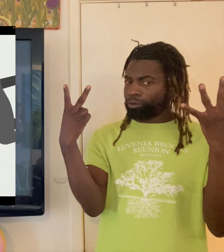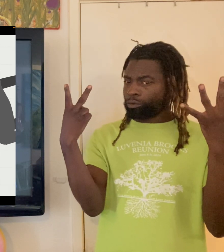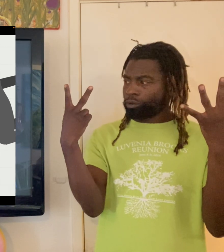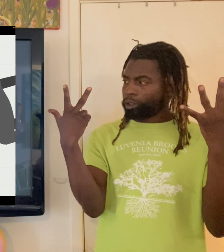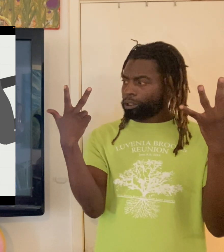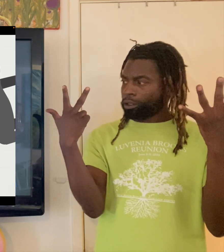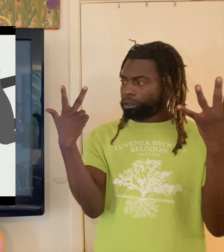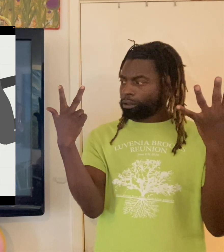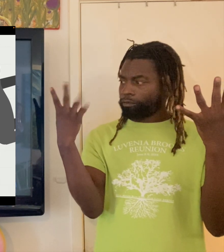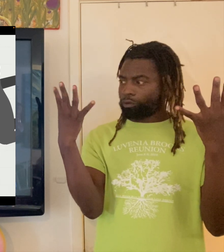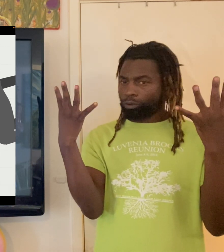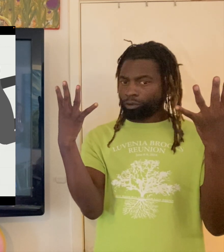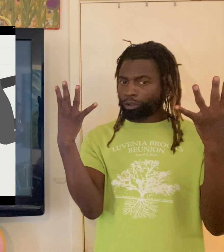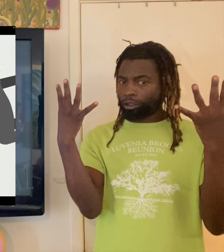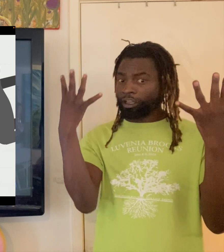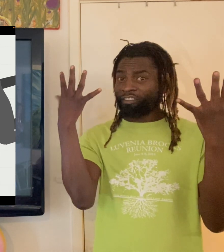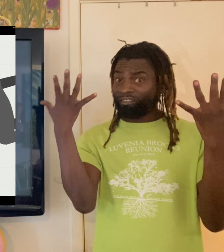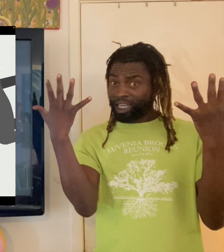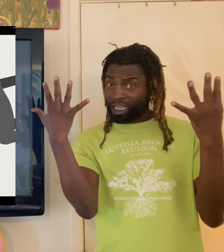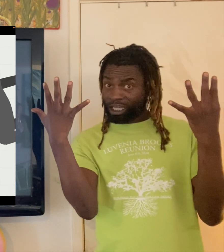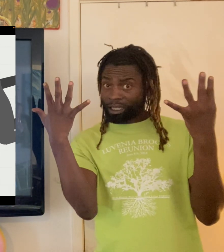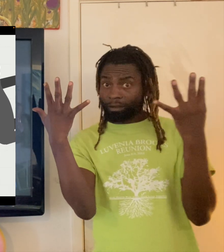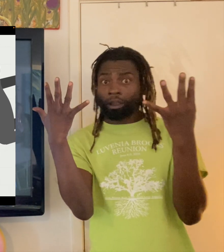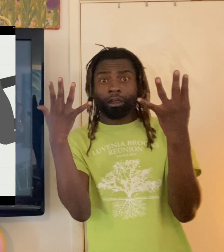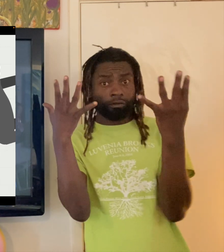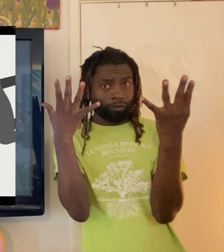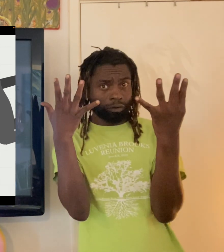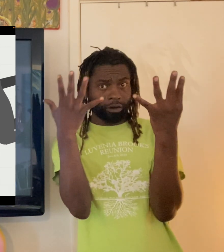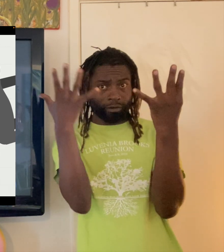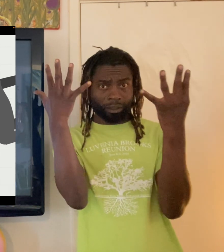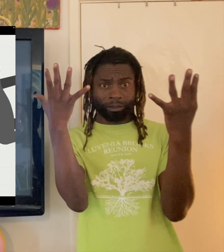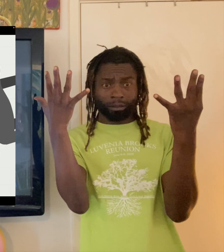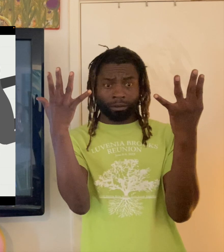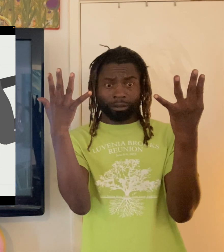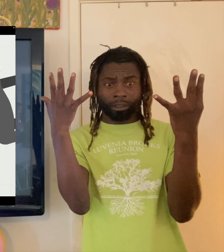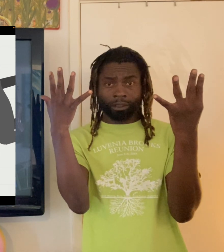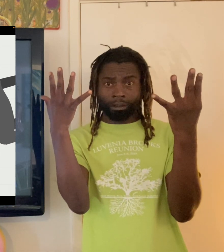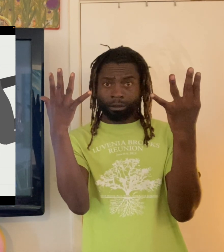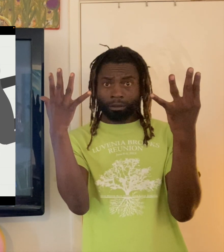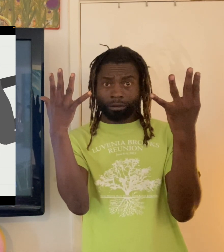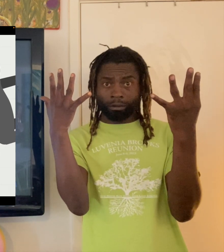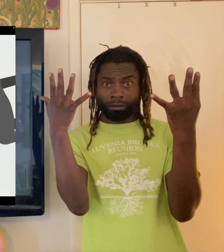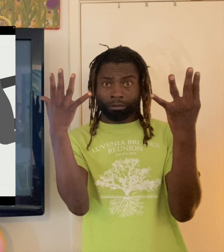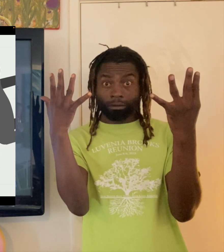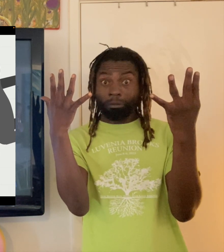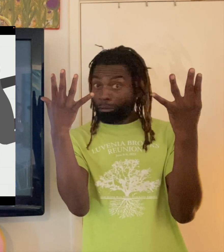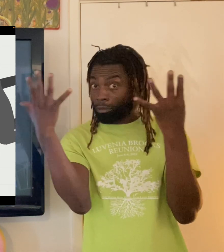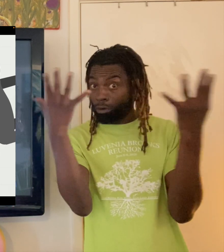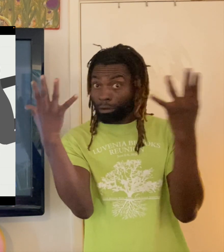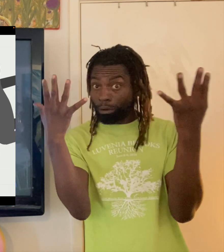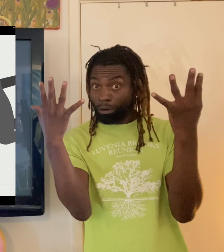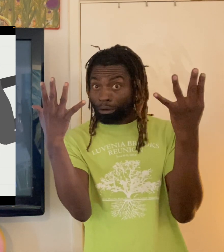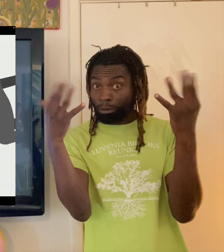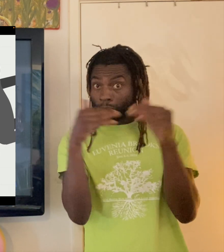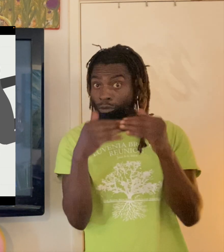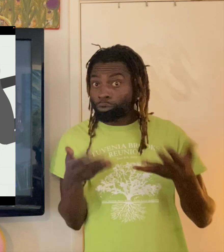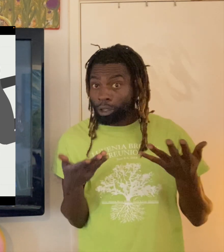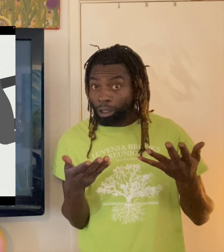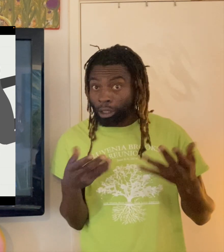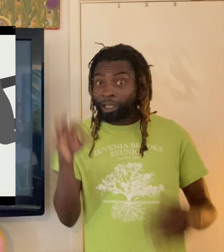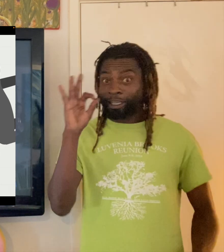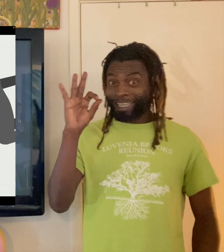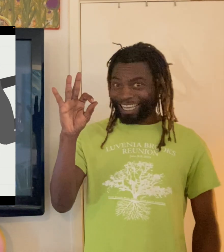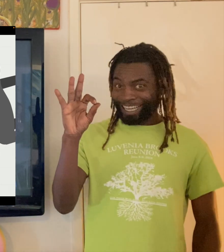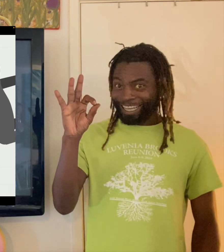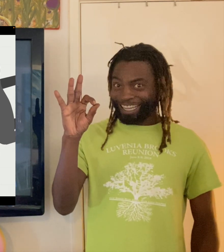1, 2, 3, 4, 5 donuts. So we have, anybody know?